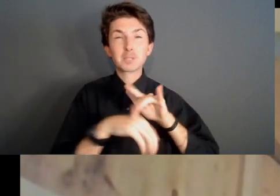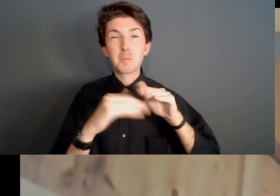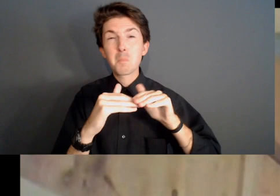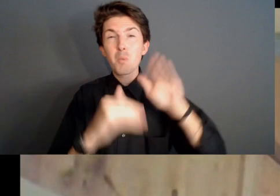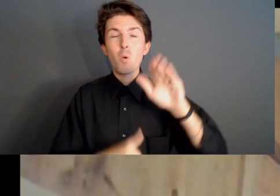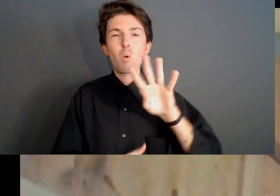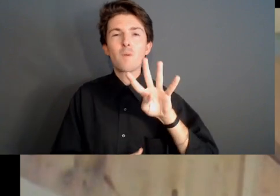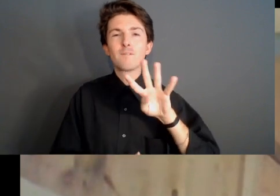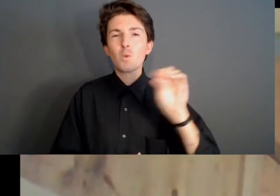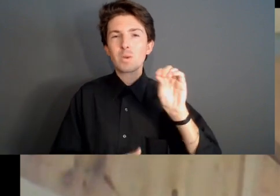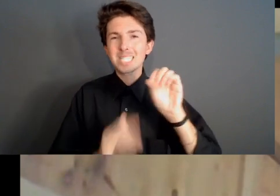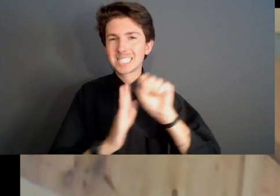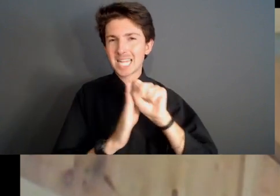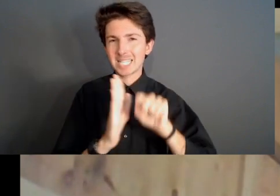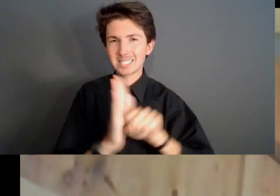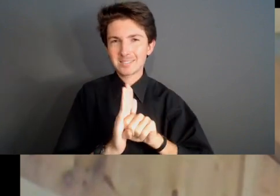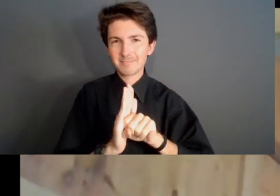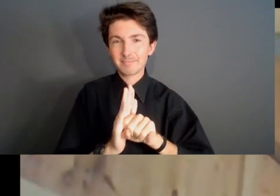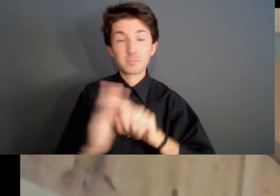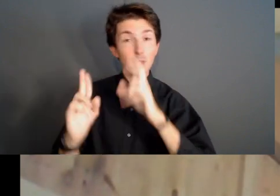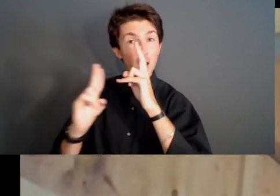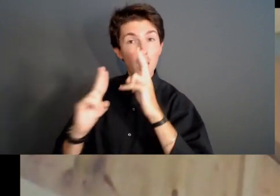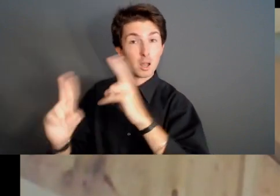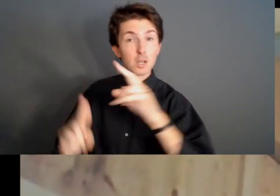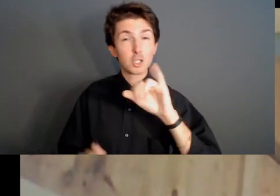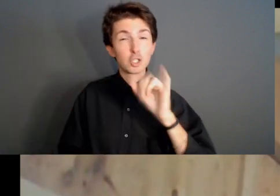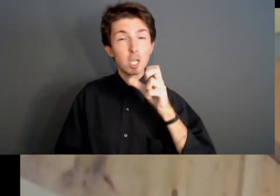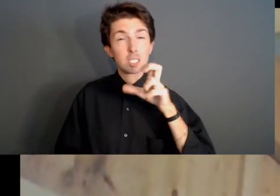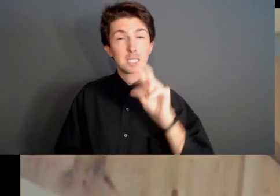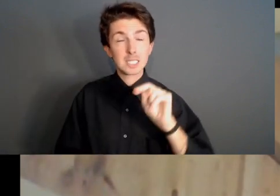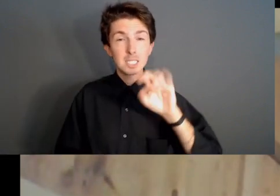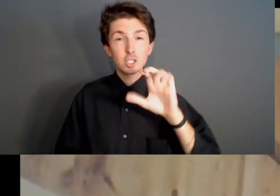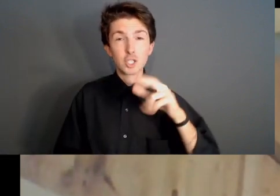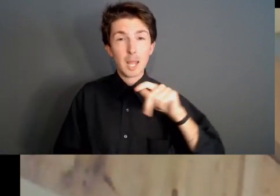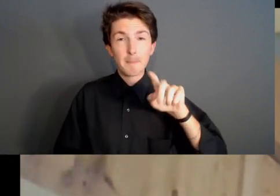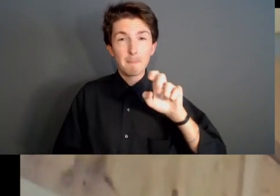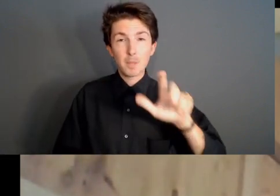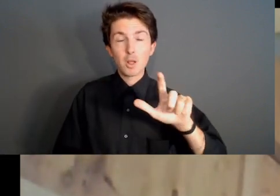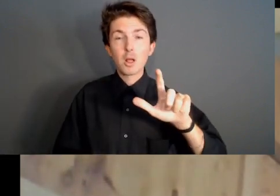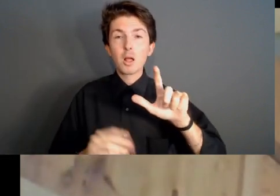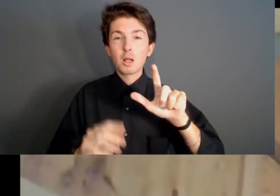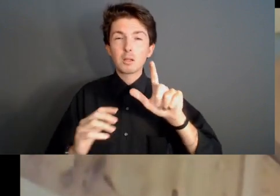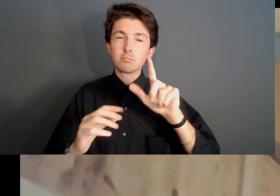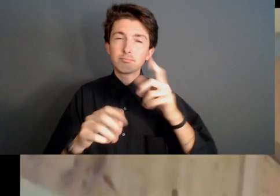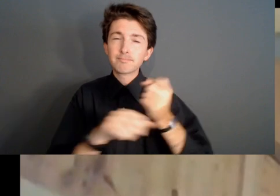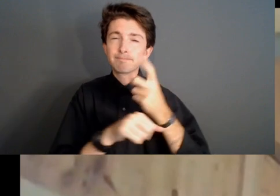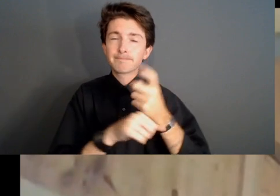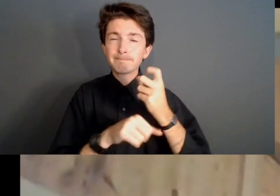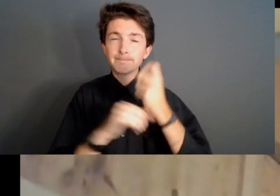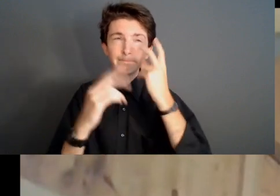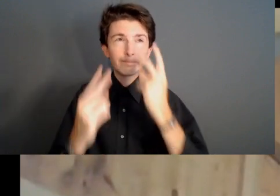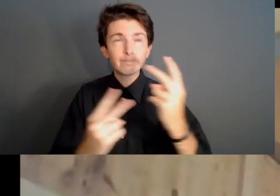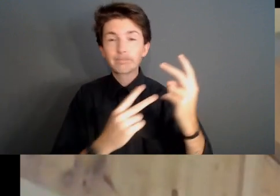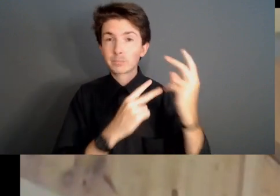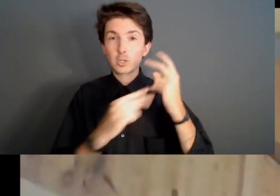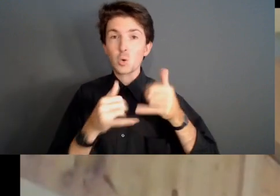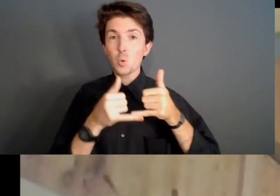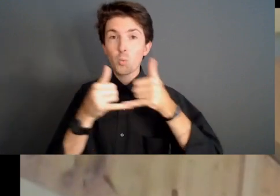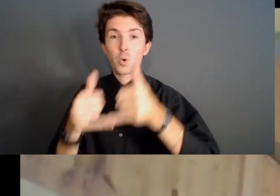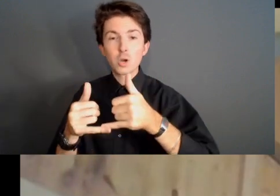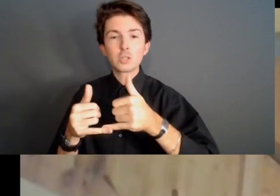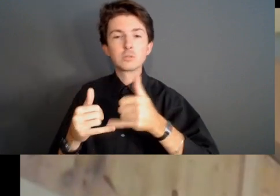honor, the annual Justin Chappell Memorial Award recognizes a former or current